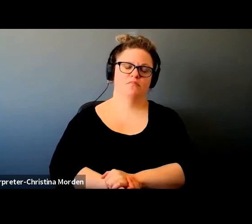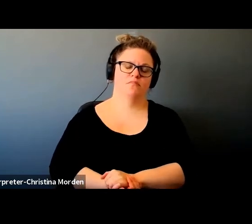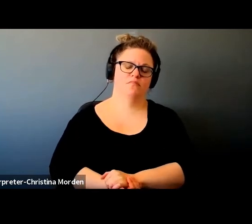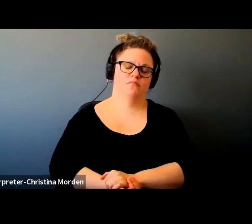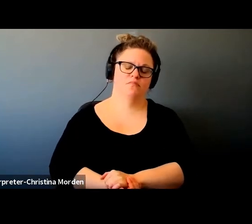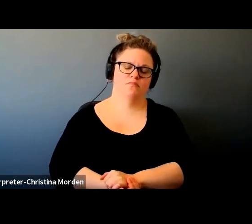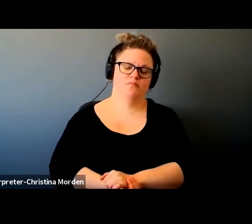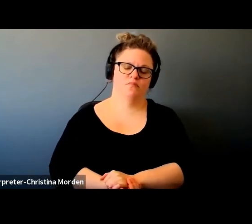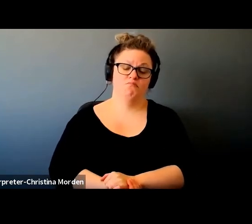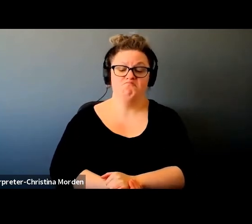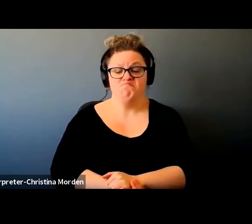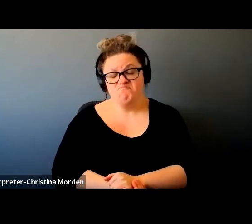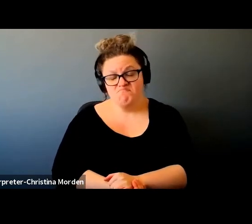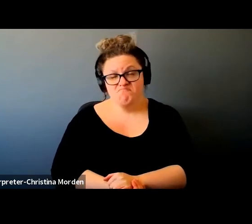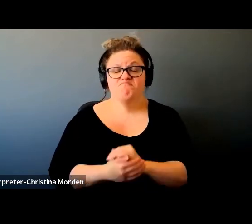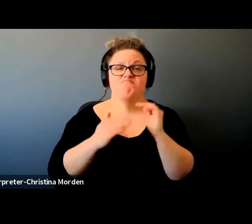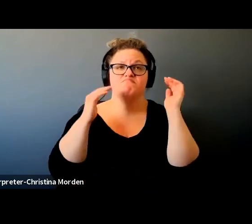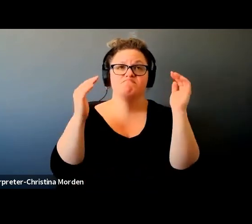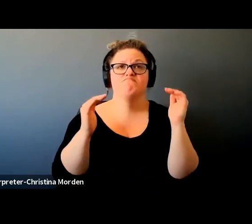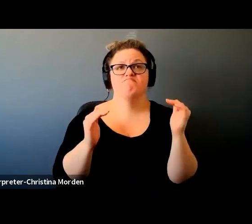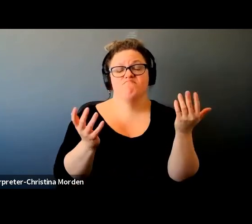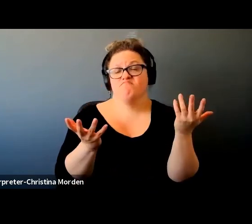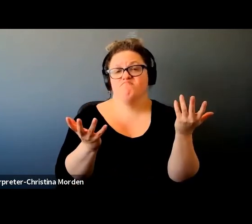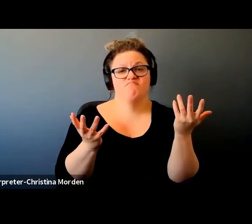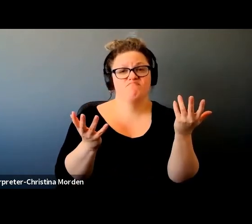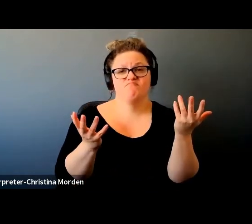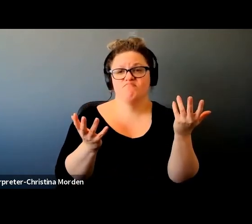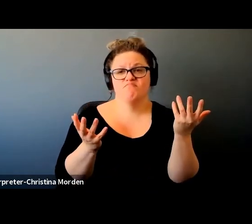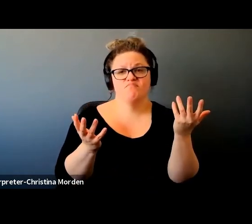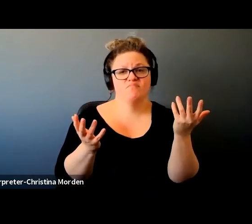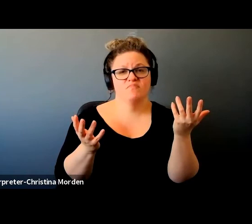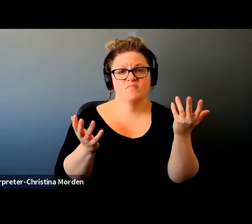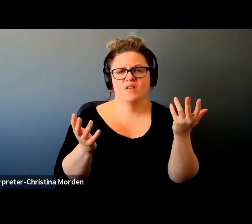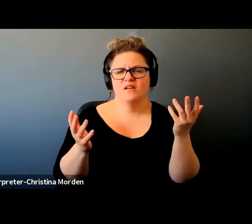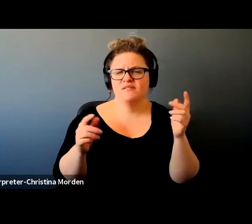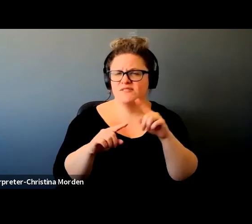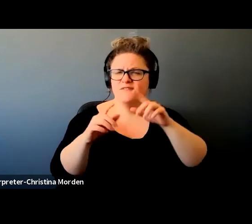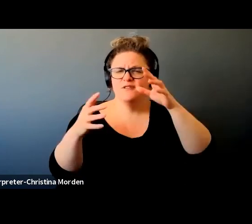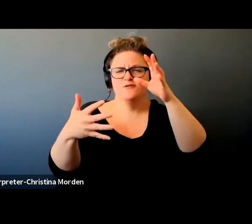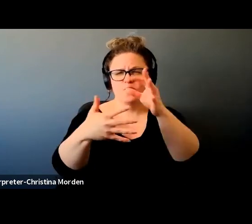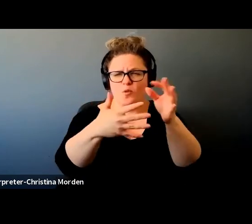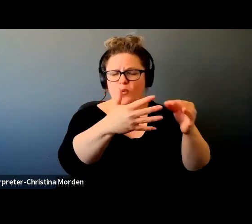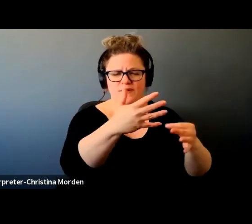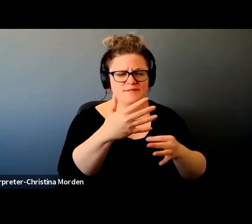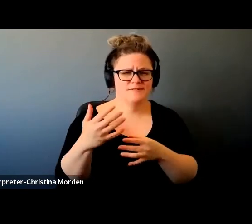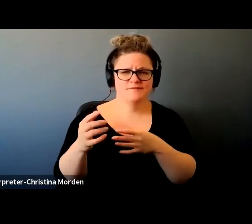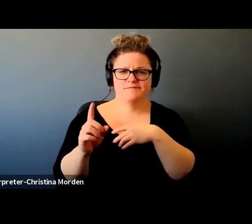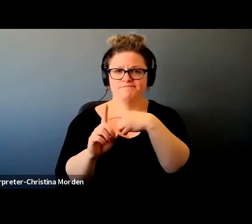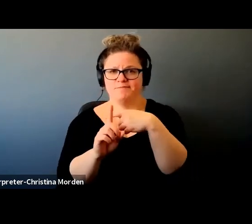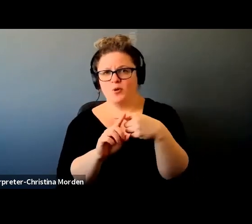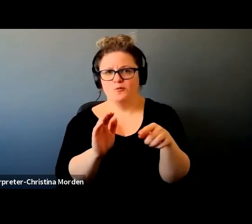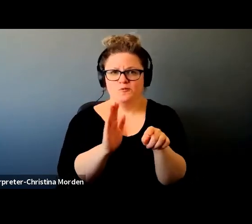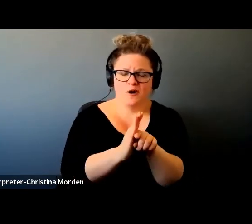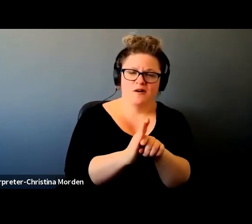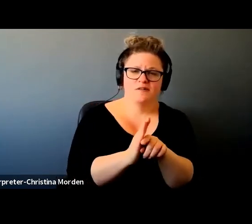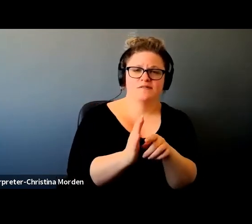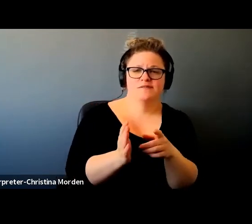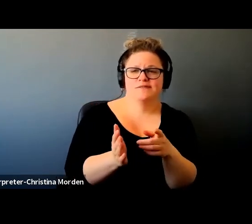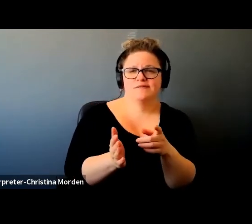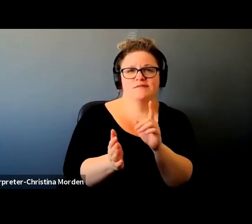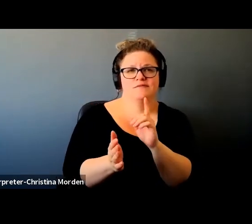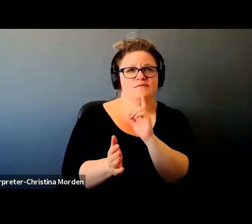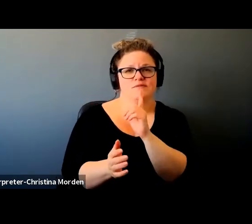There are pros and cons for all of these choices, and finding a